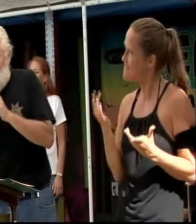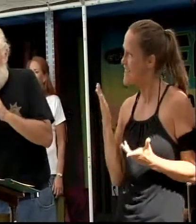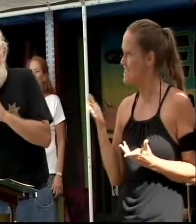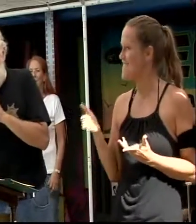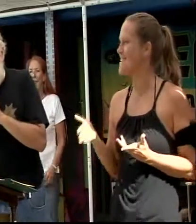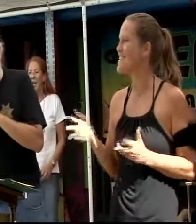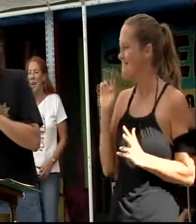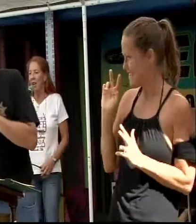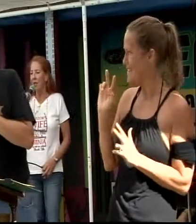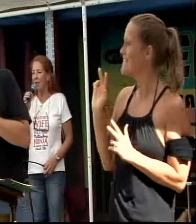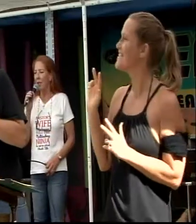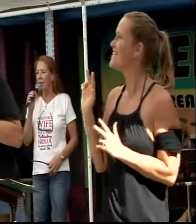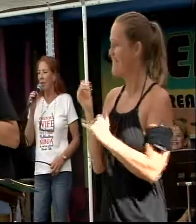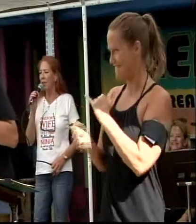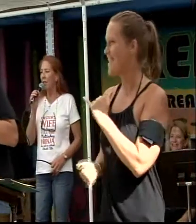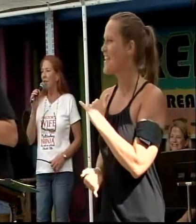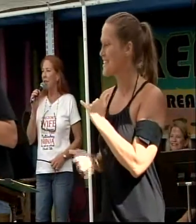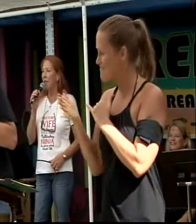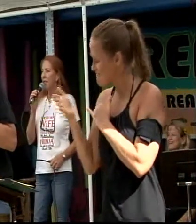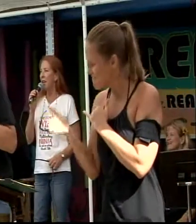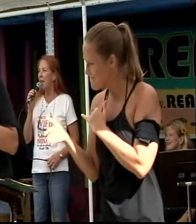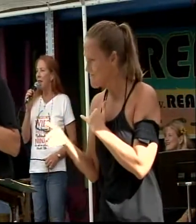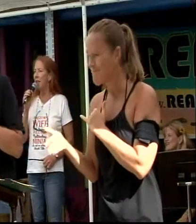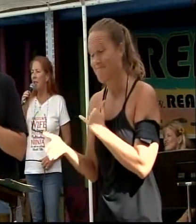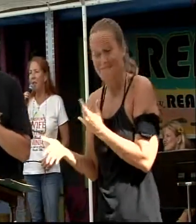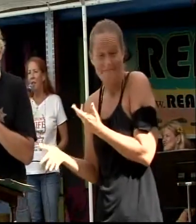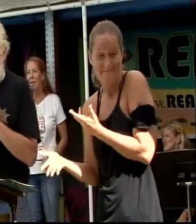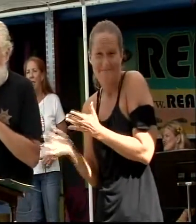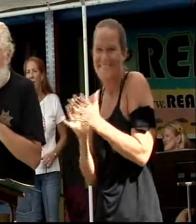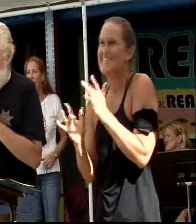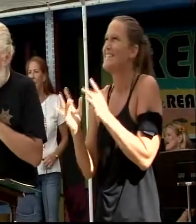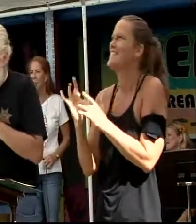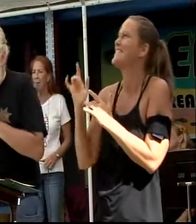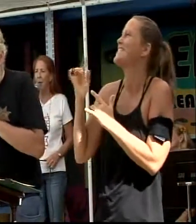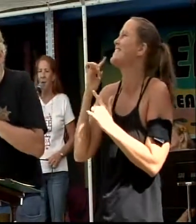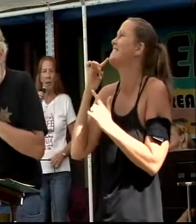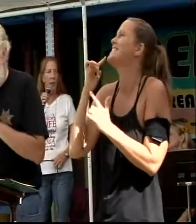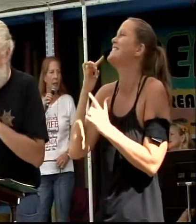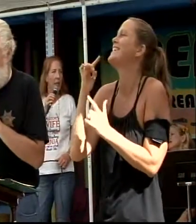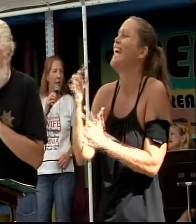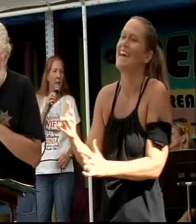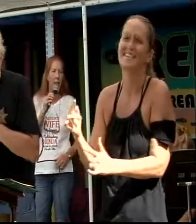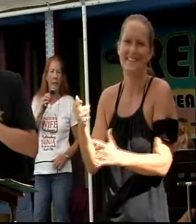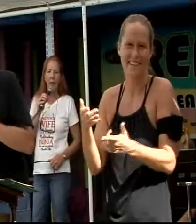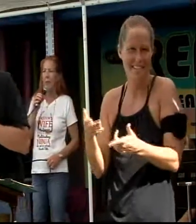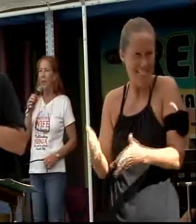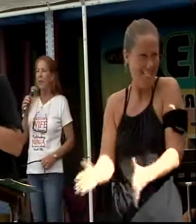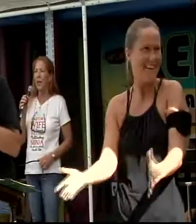can see that Jesus is the answer, let it be.